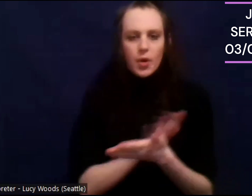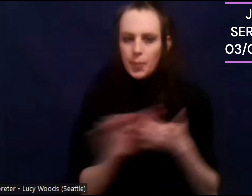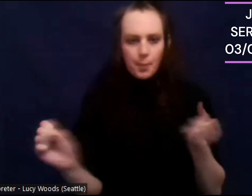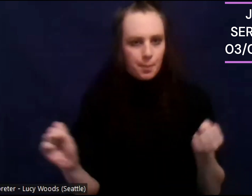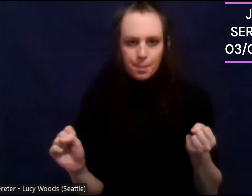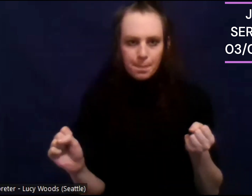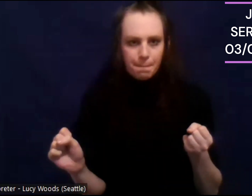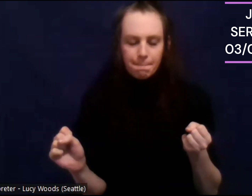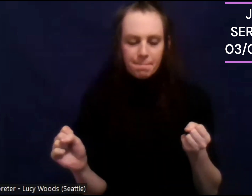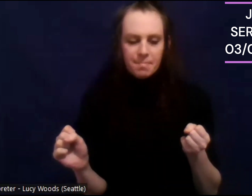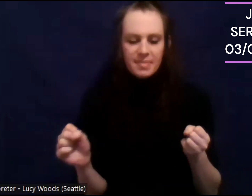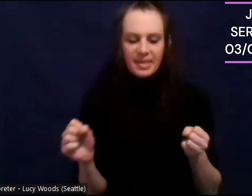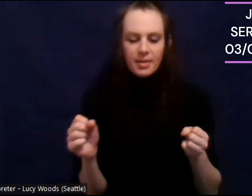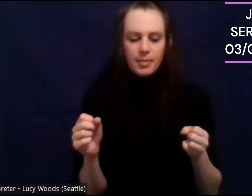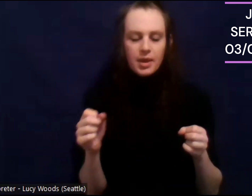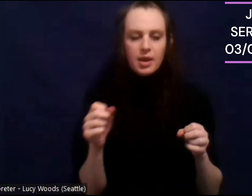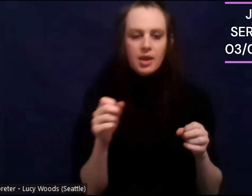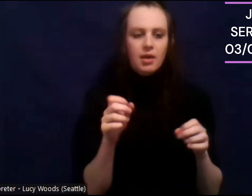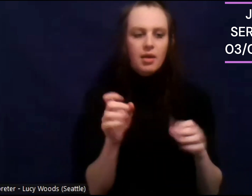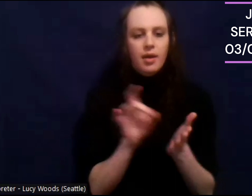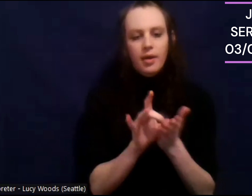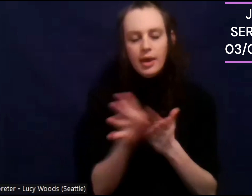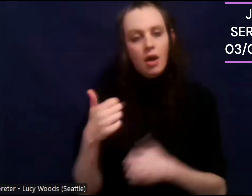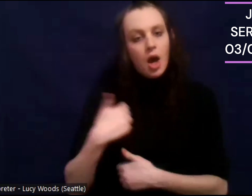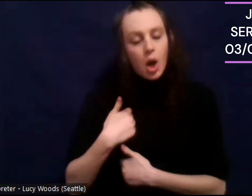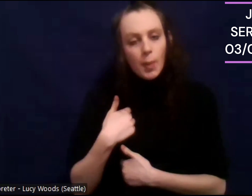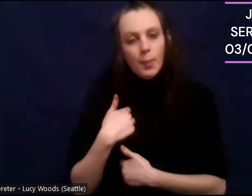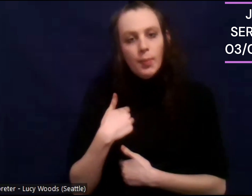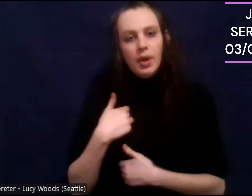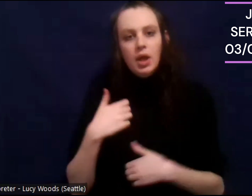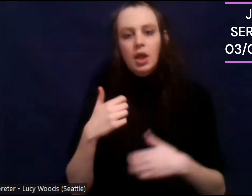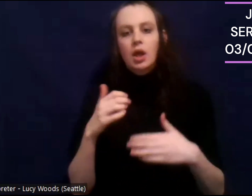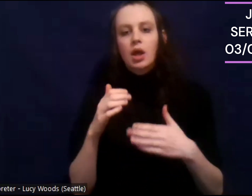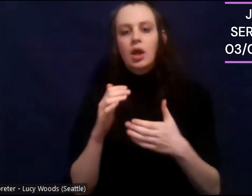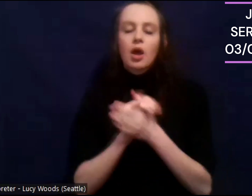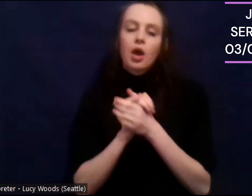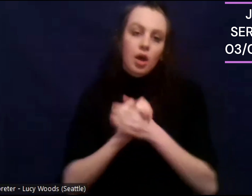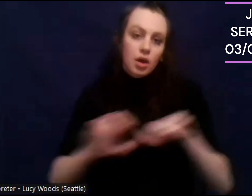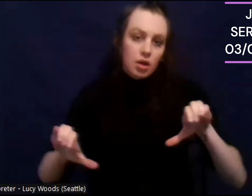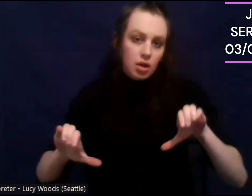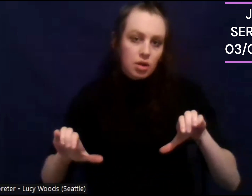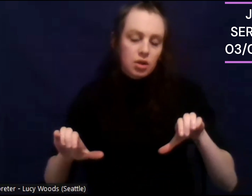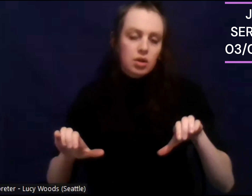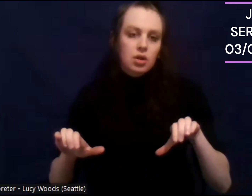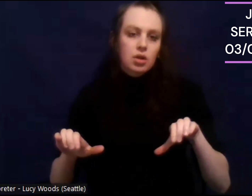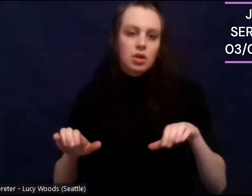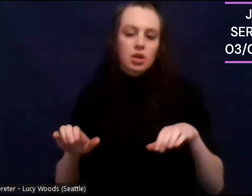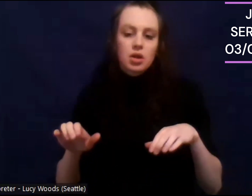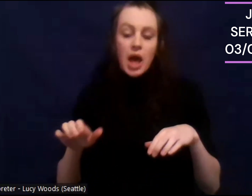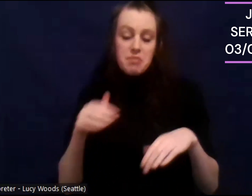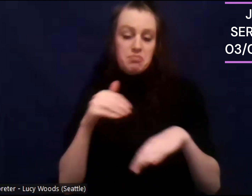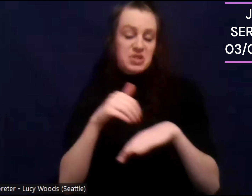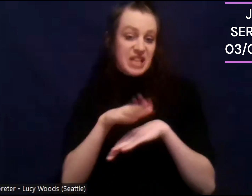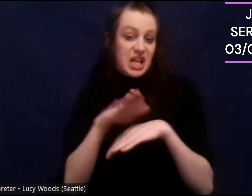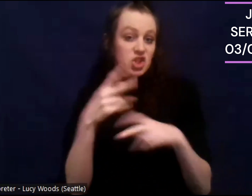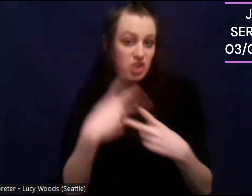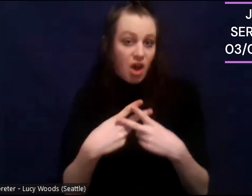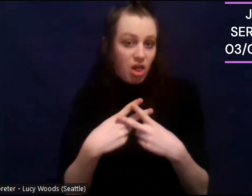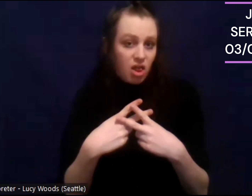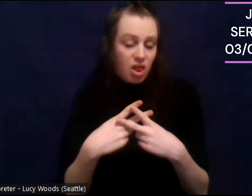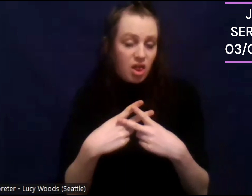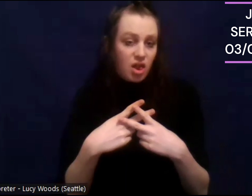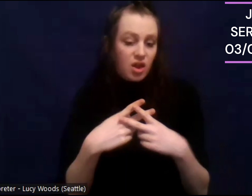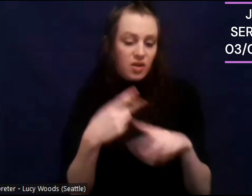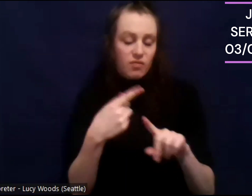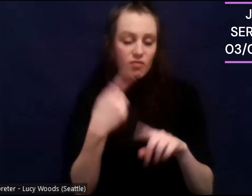a divorce. I had done some things that I was going to be kicked out of the Army and sent to jail for. And I did all of